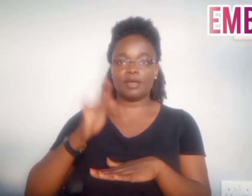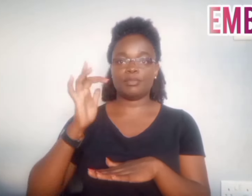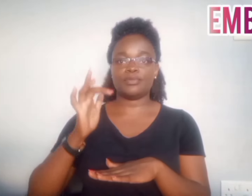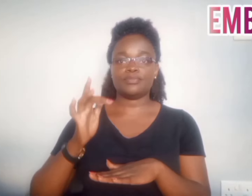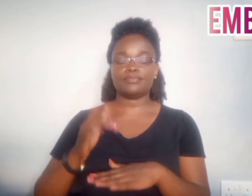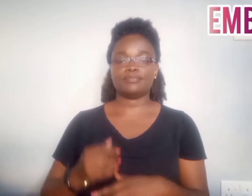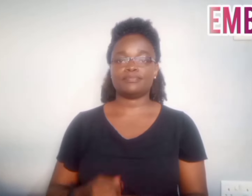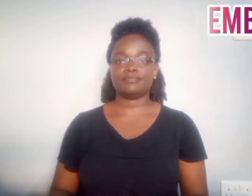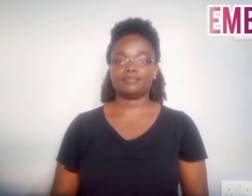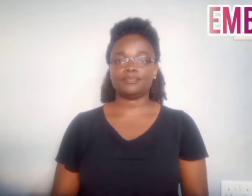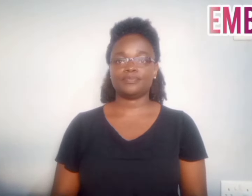Embu.